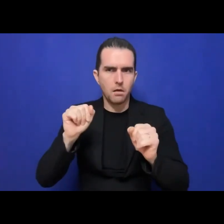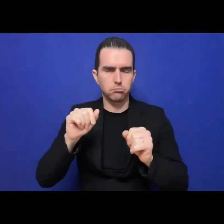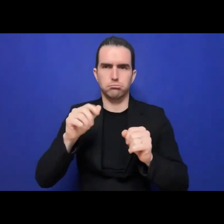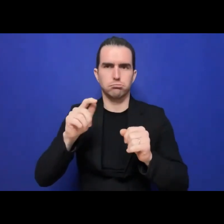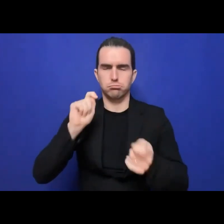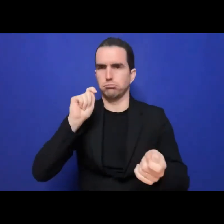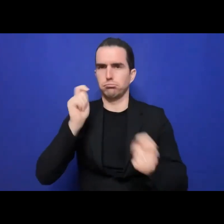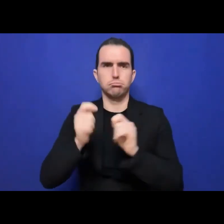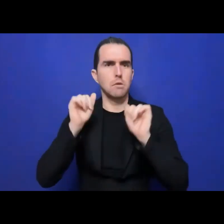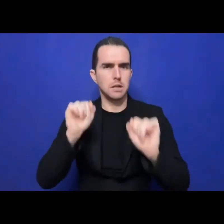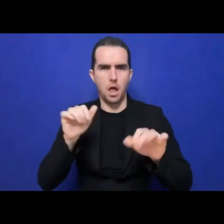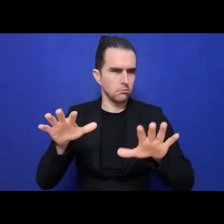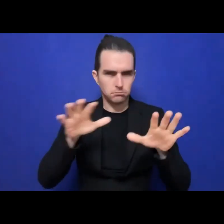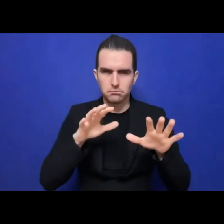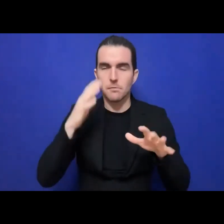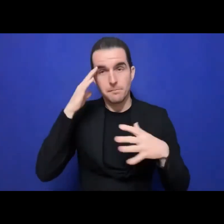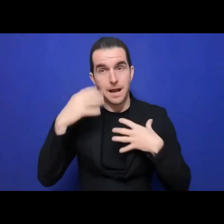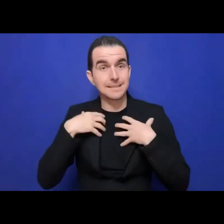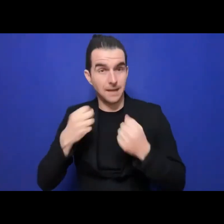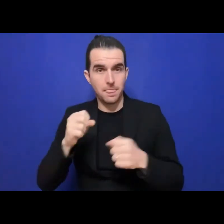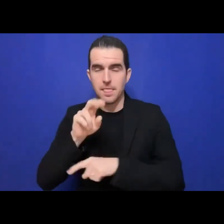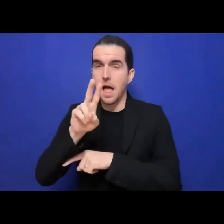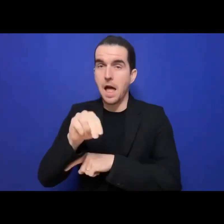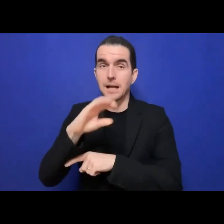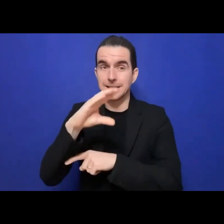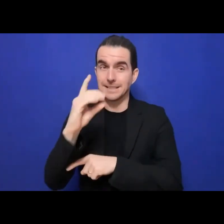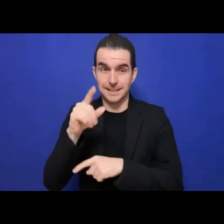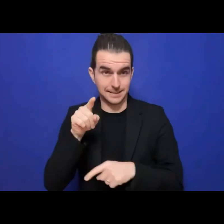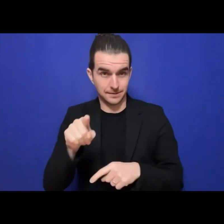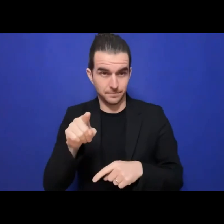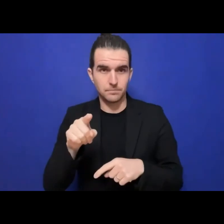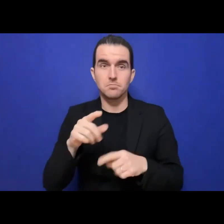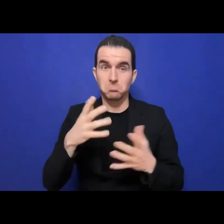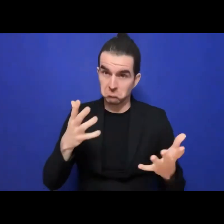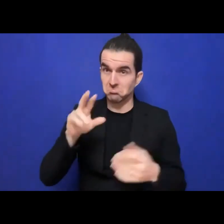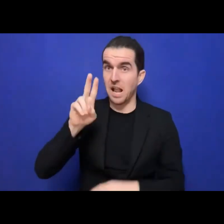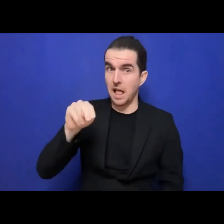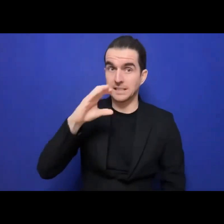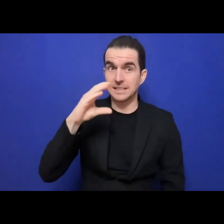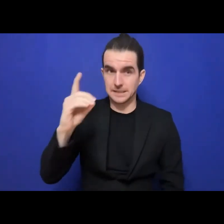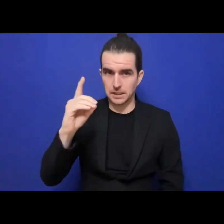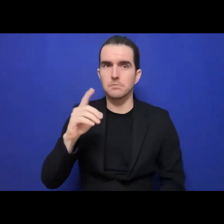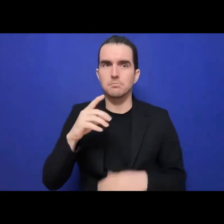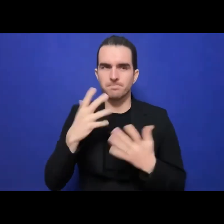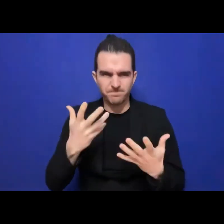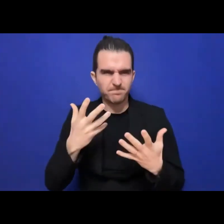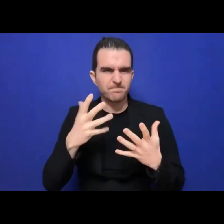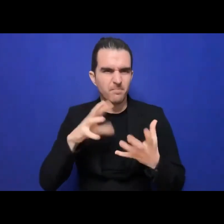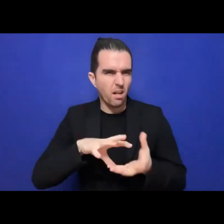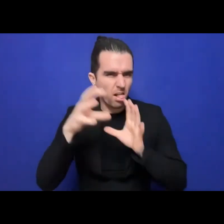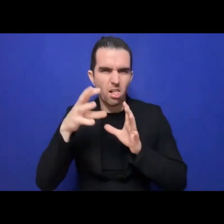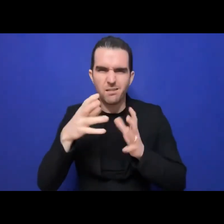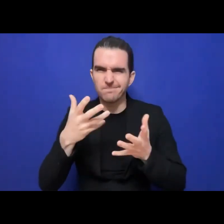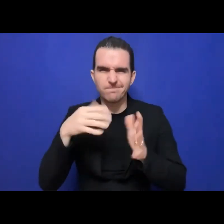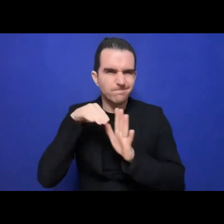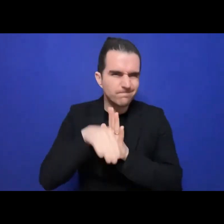So, also something we experienced here in the US, and I think it truly is a global issue that I hope we can tackle as we move forward